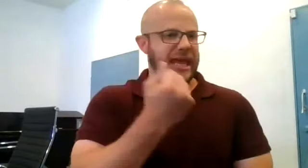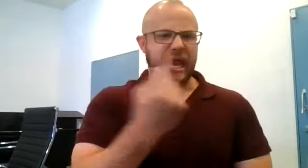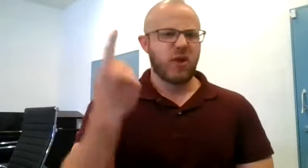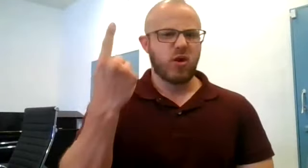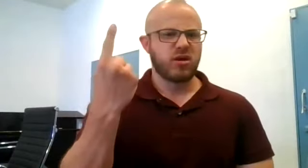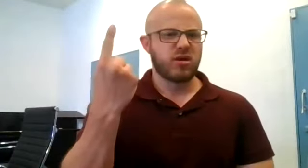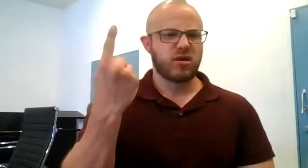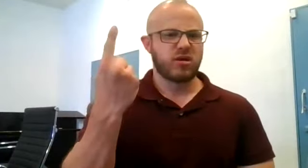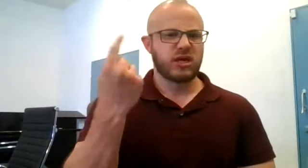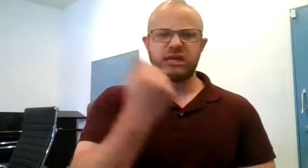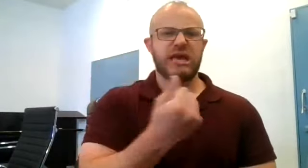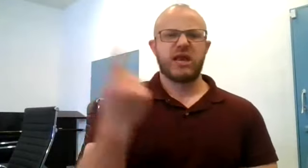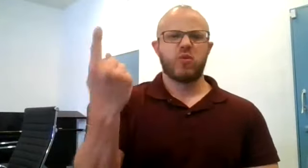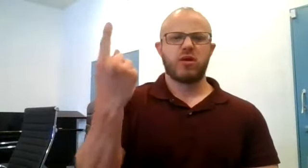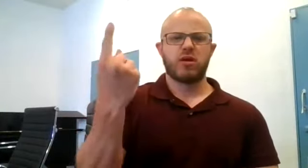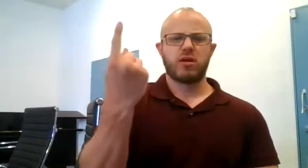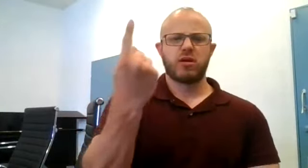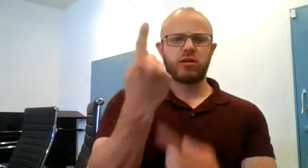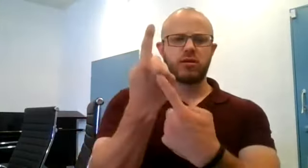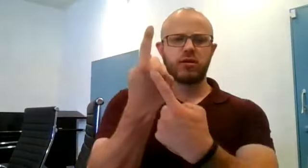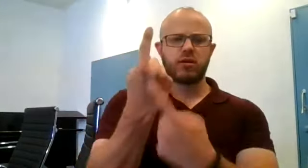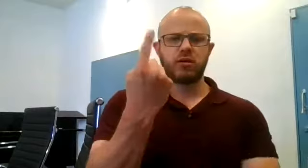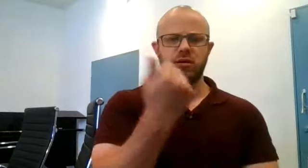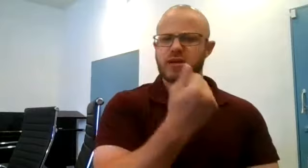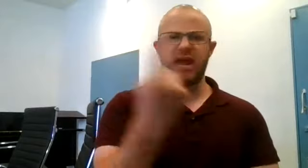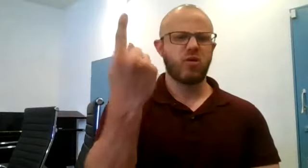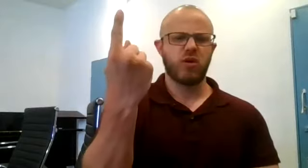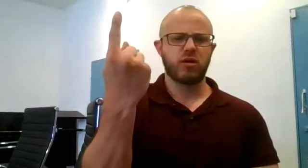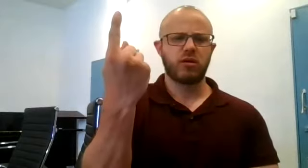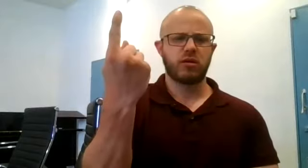So anyone like this, anyone.